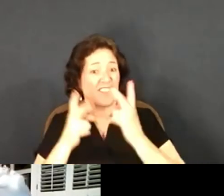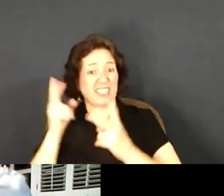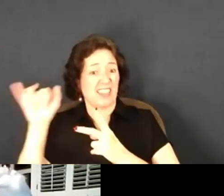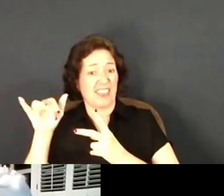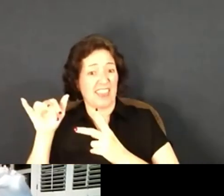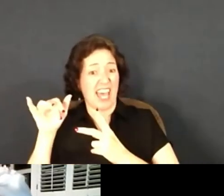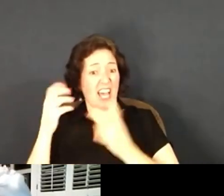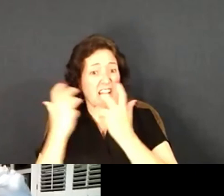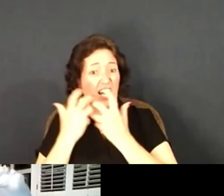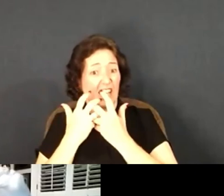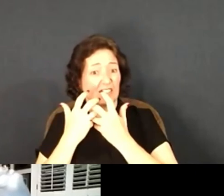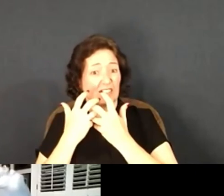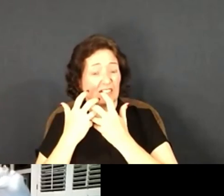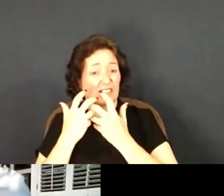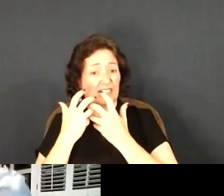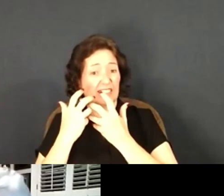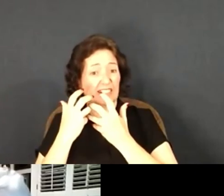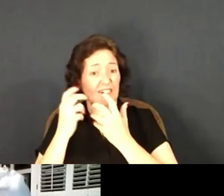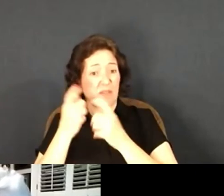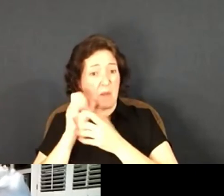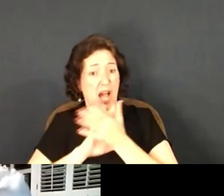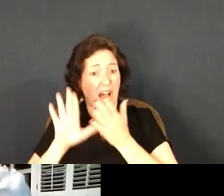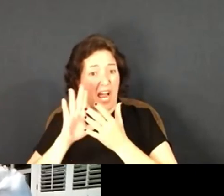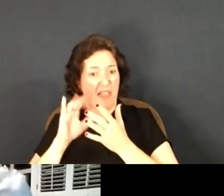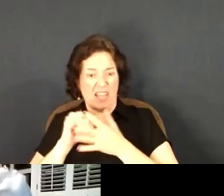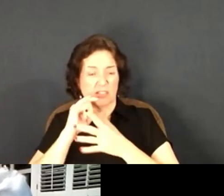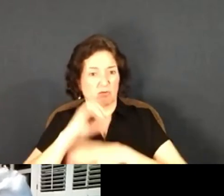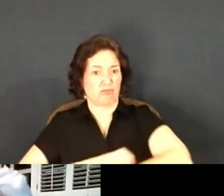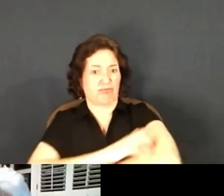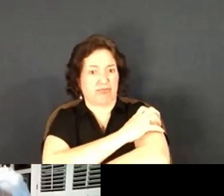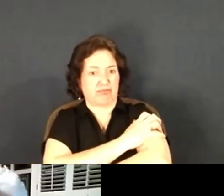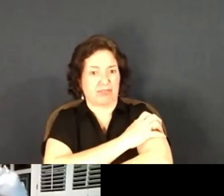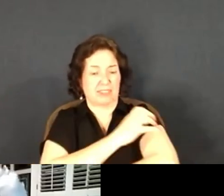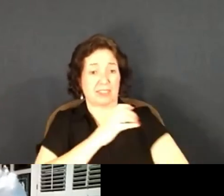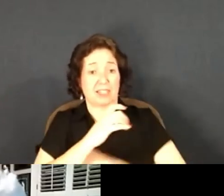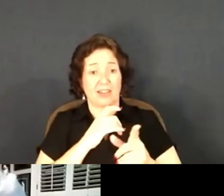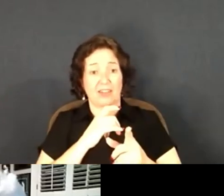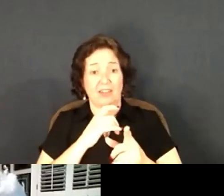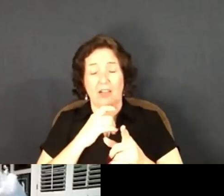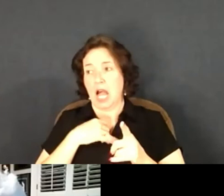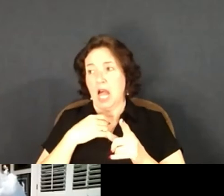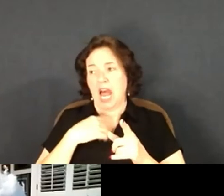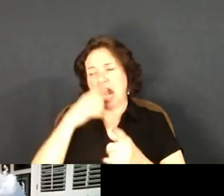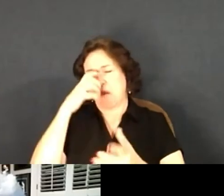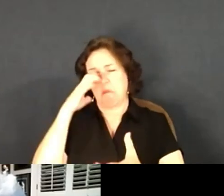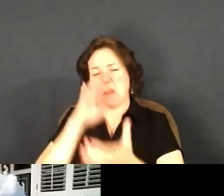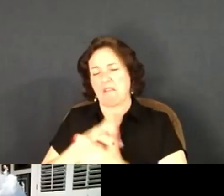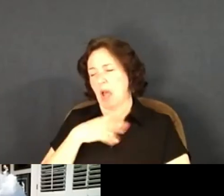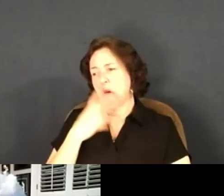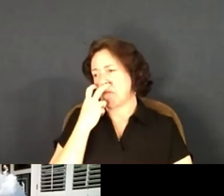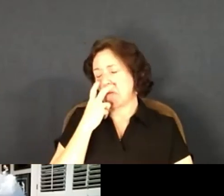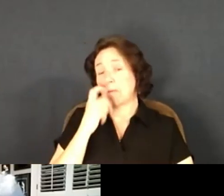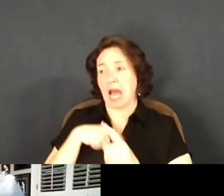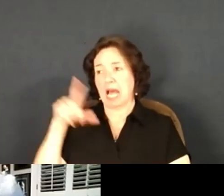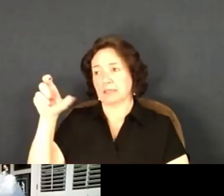college roommate. That is so creepy. That would creep me out so bad. I didn't believe her. I didn't believe her, but when I asked her